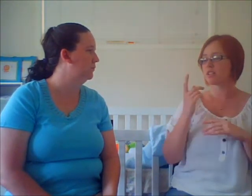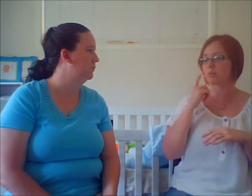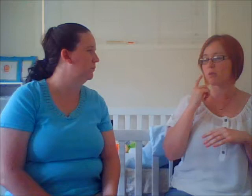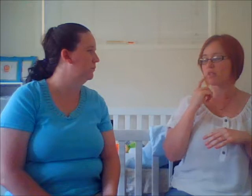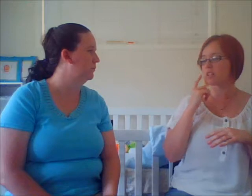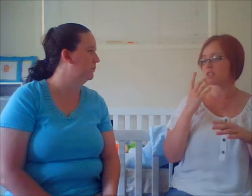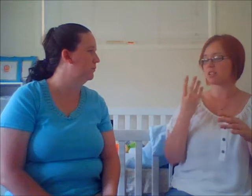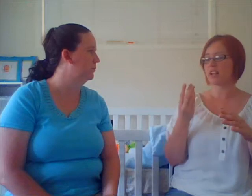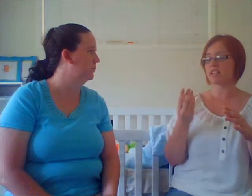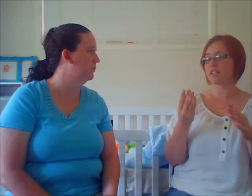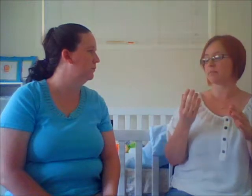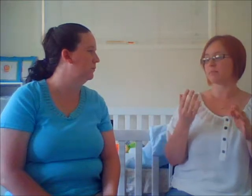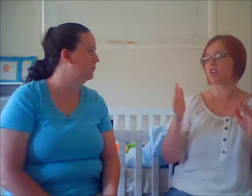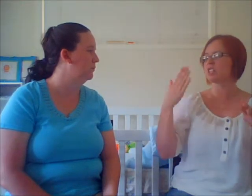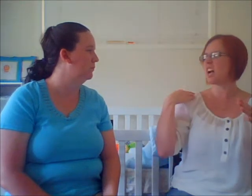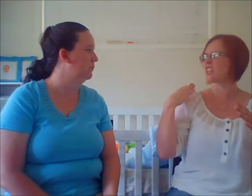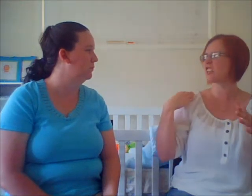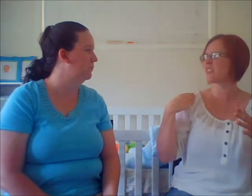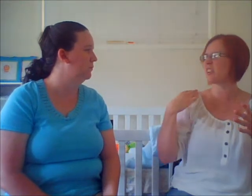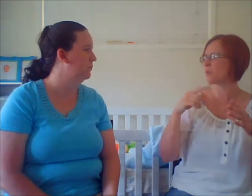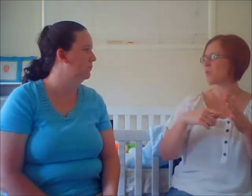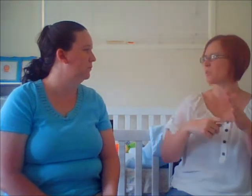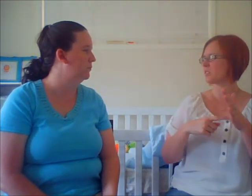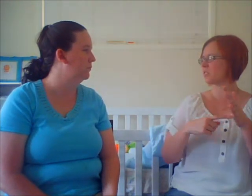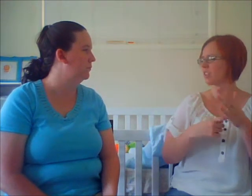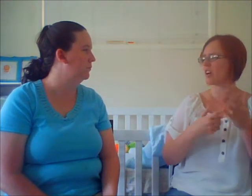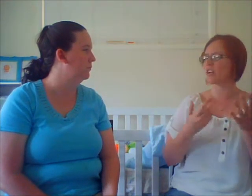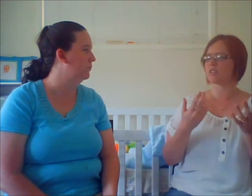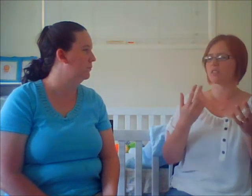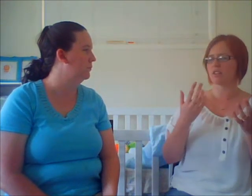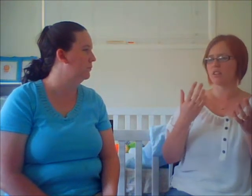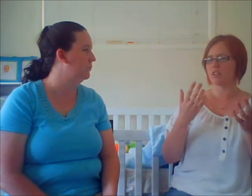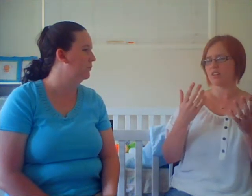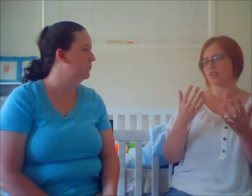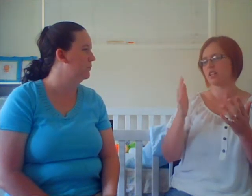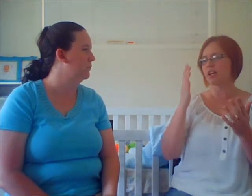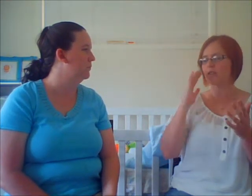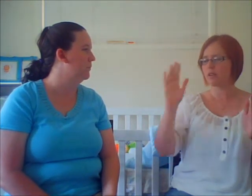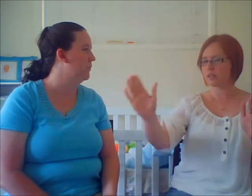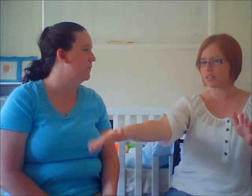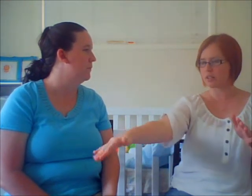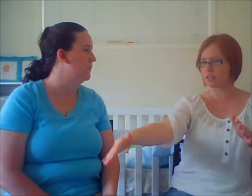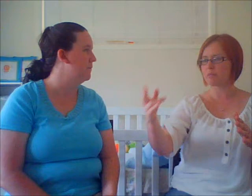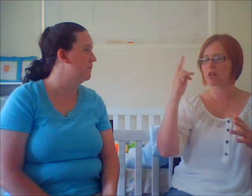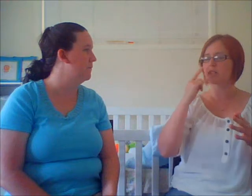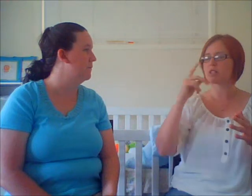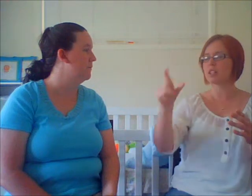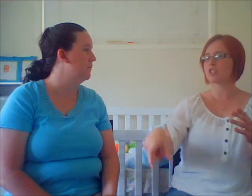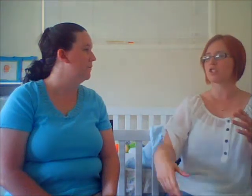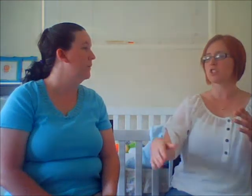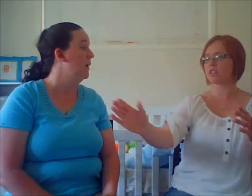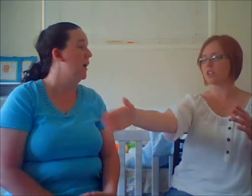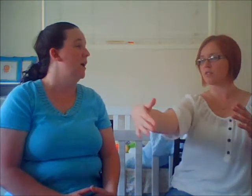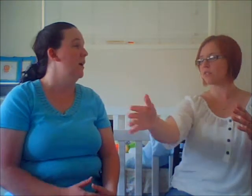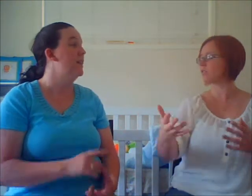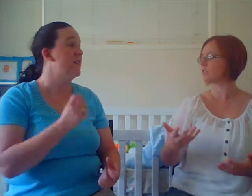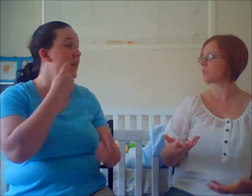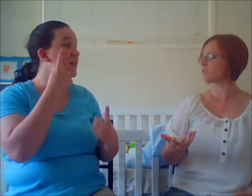Simple things as in, touch is very important, to get the deaf person's attention. And it's an